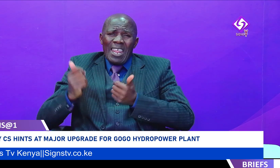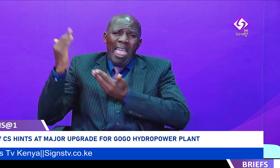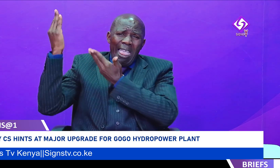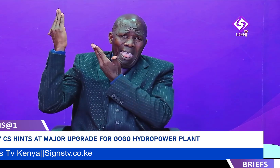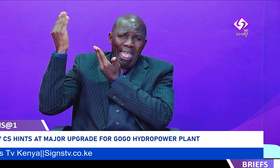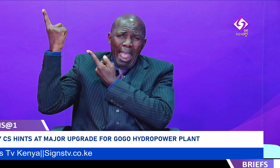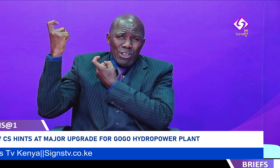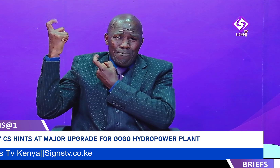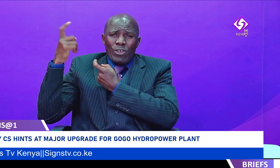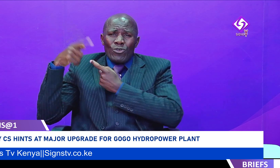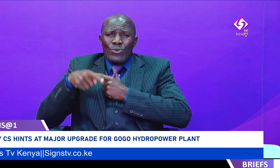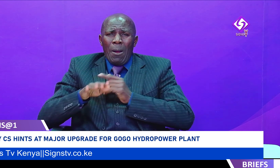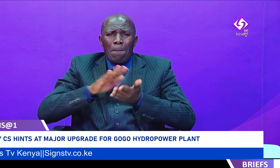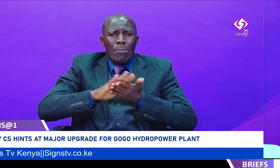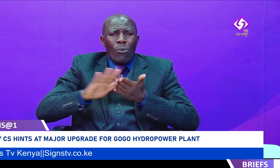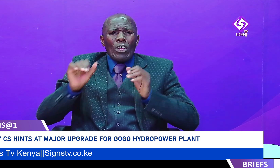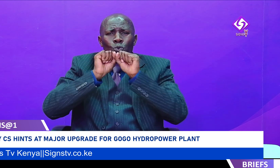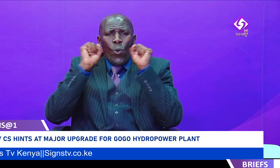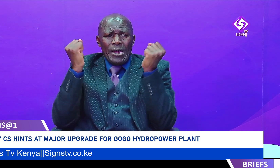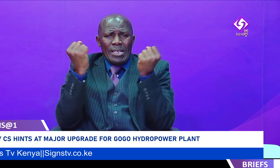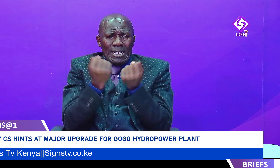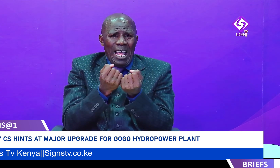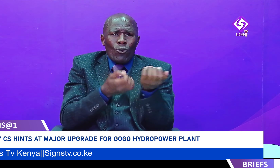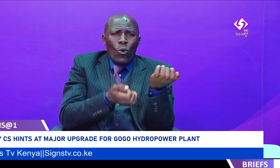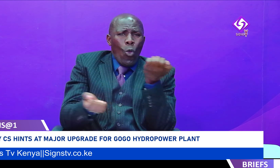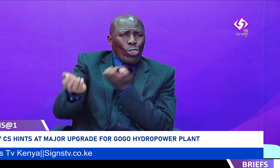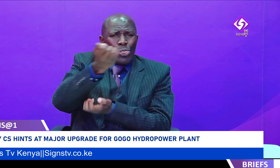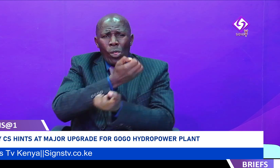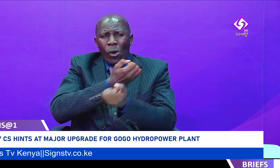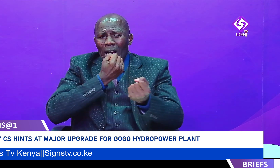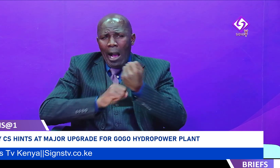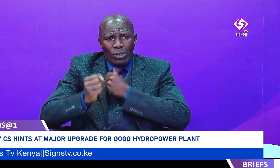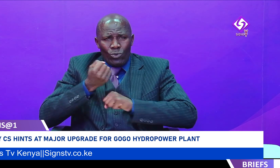which is expected to spur social and economic activities.